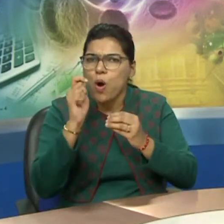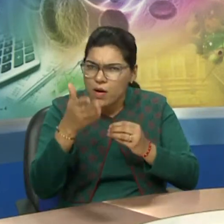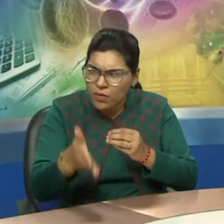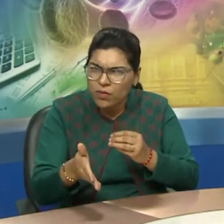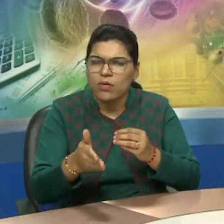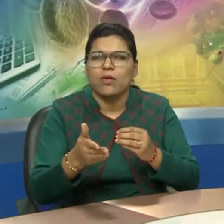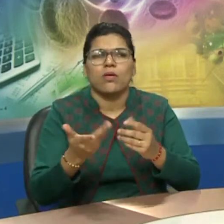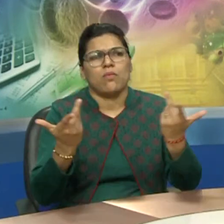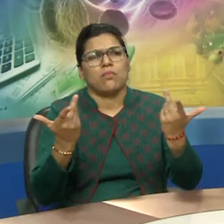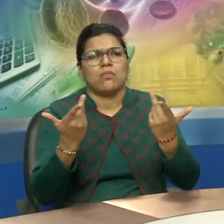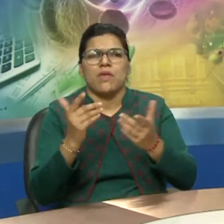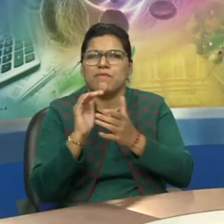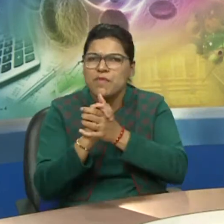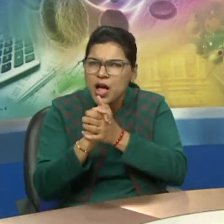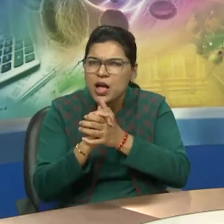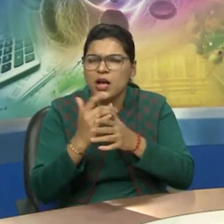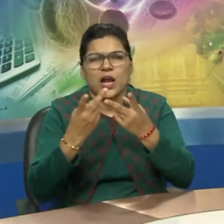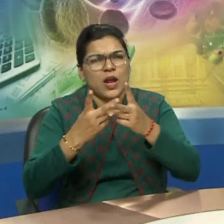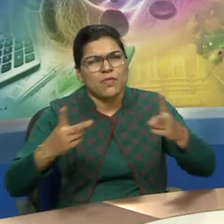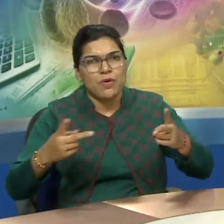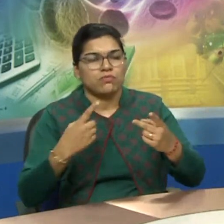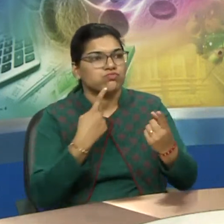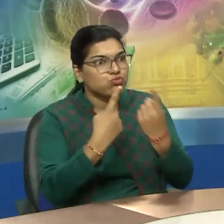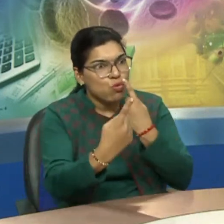some thing is of